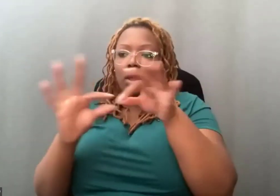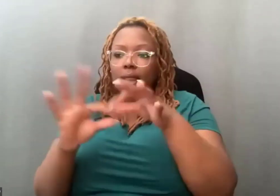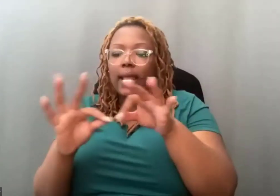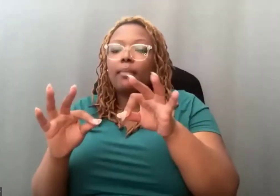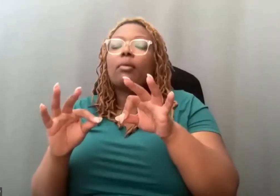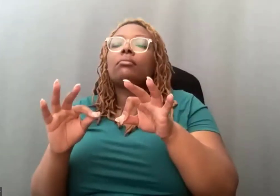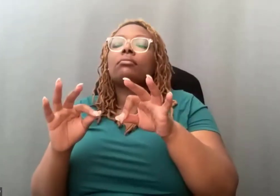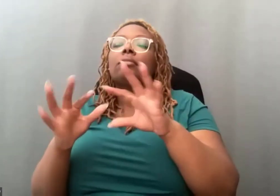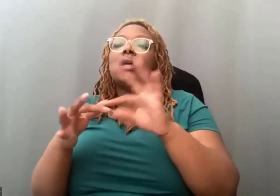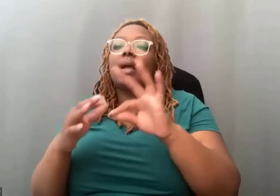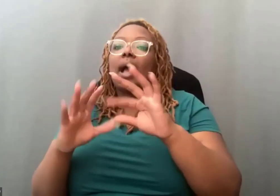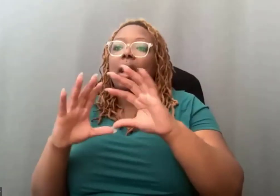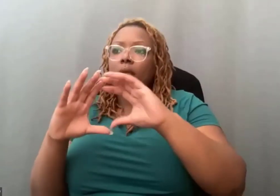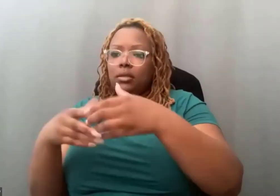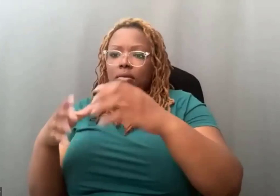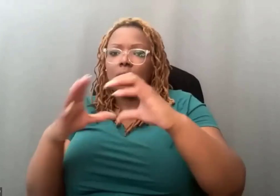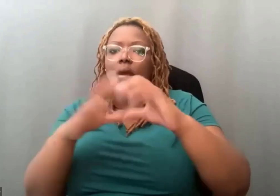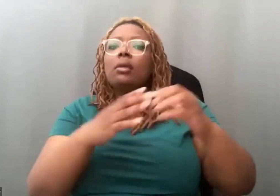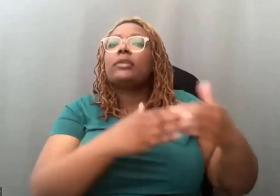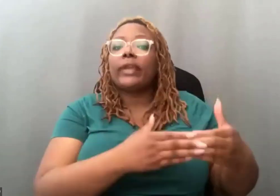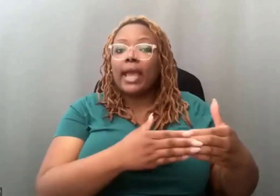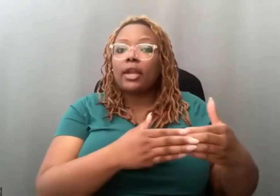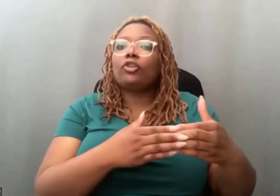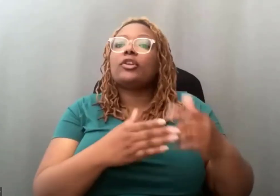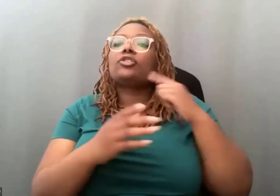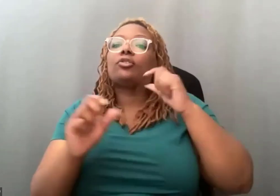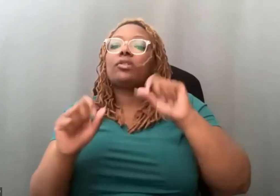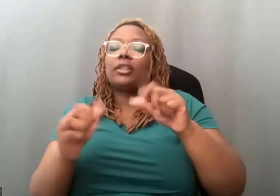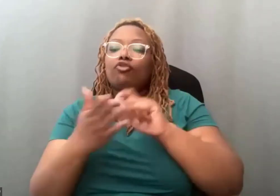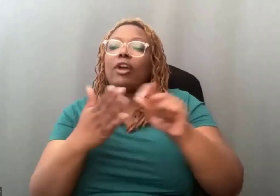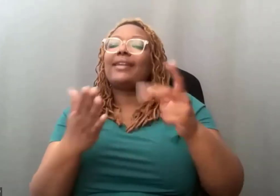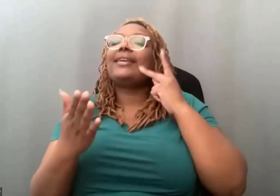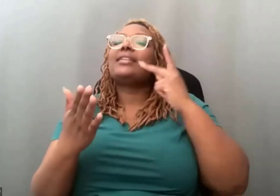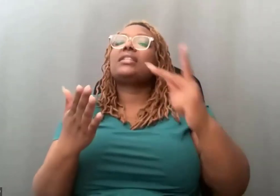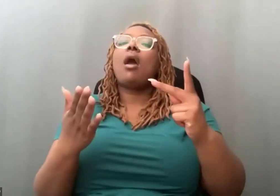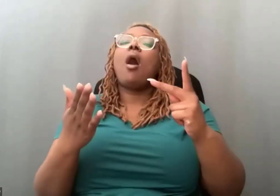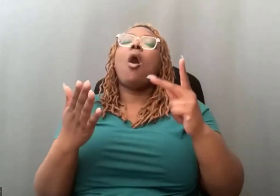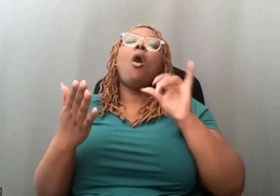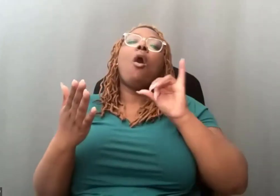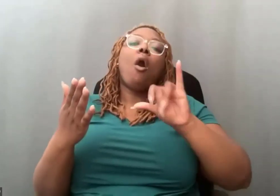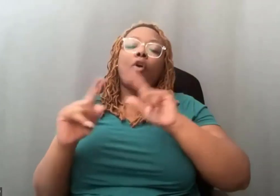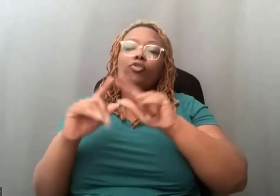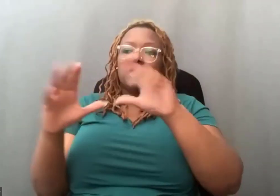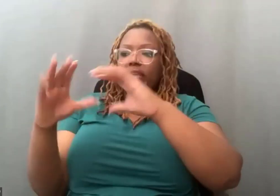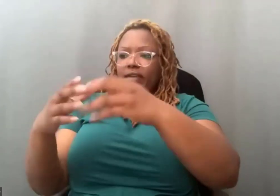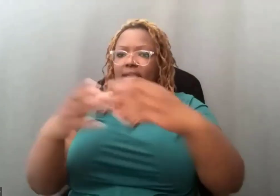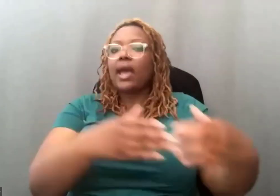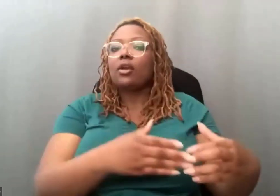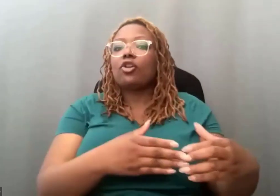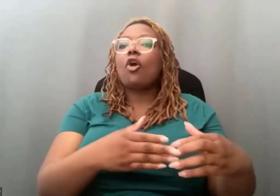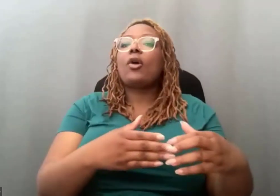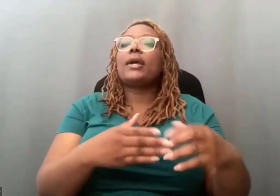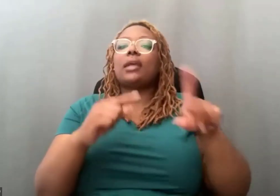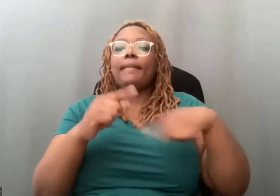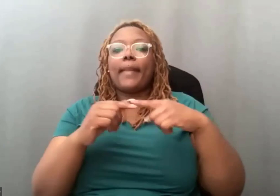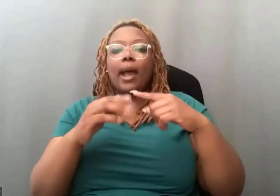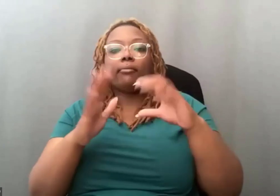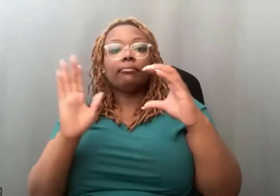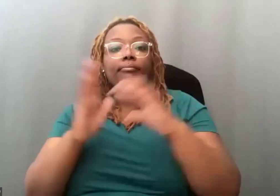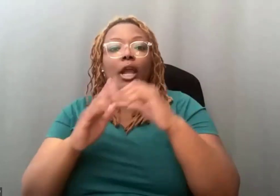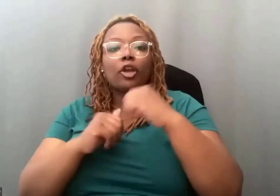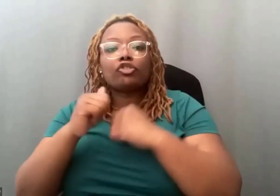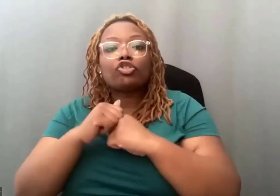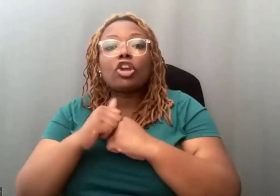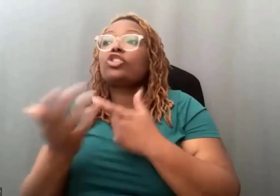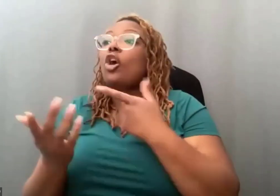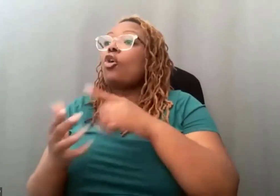category that comment fits with, so that the writer can more easily see, oh, this is a comment about paragraph structure, this is a comment about